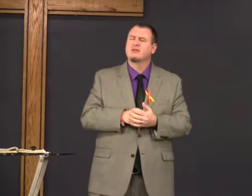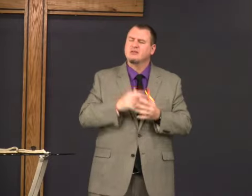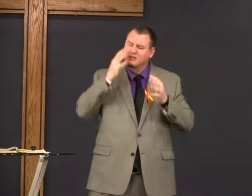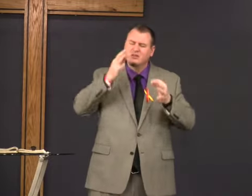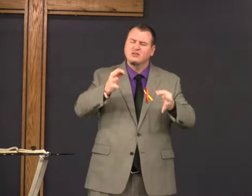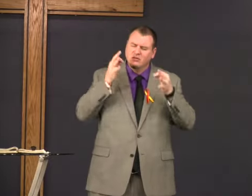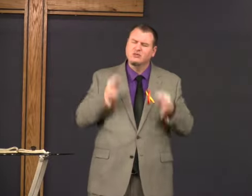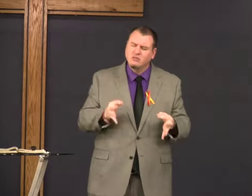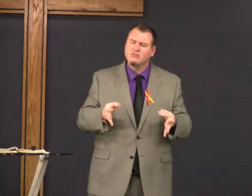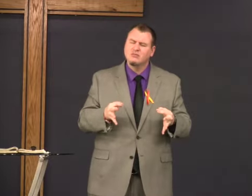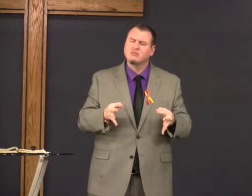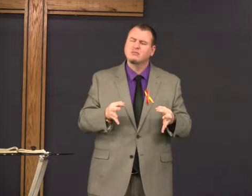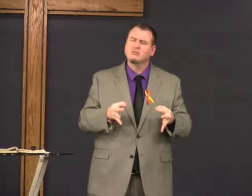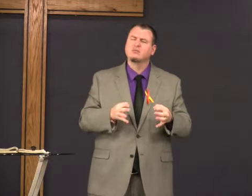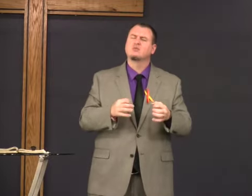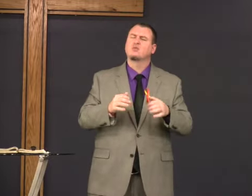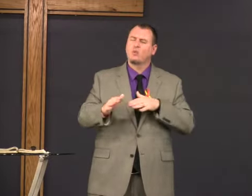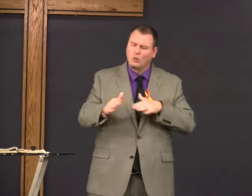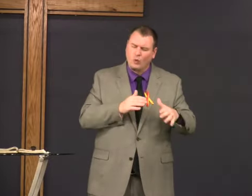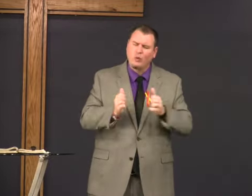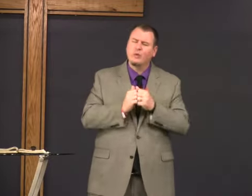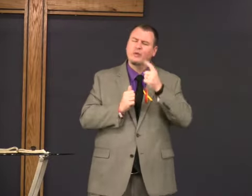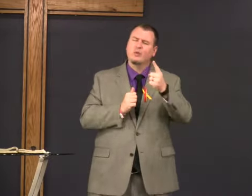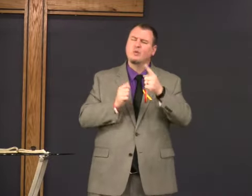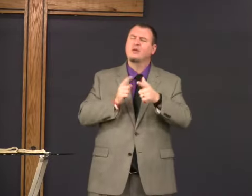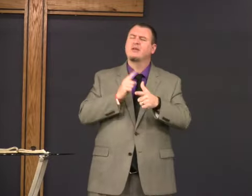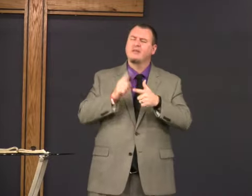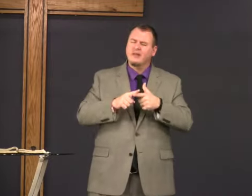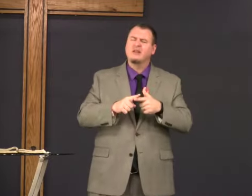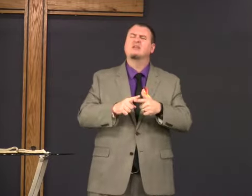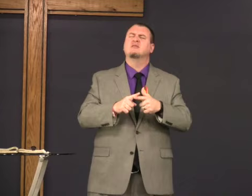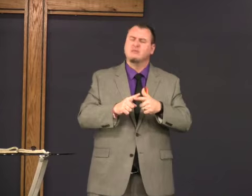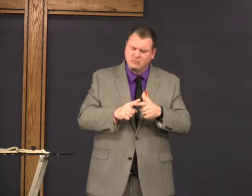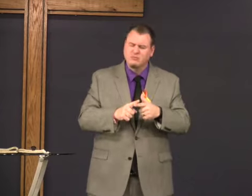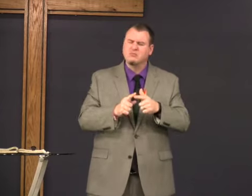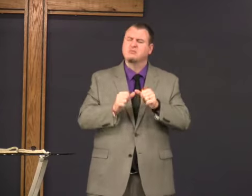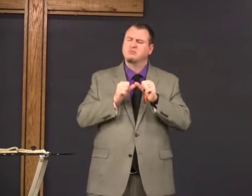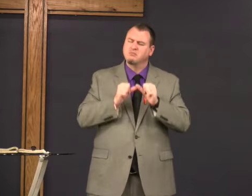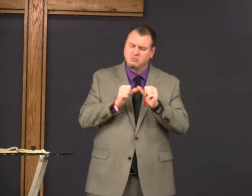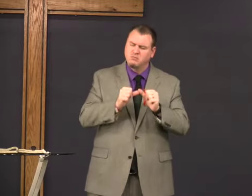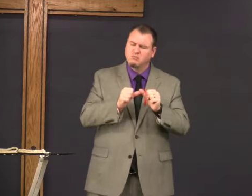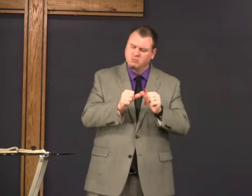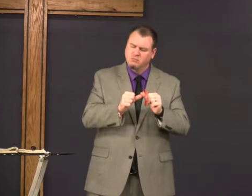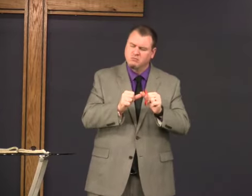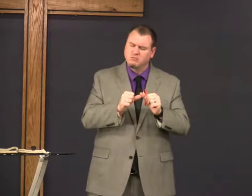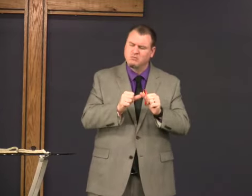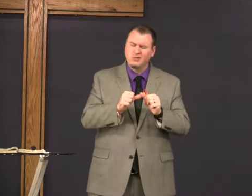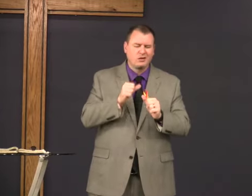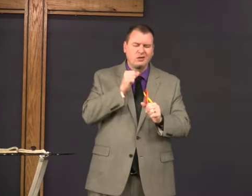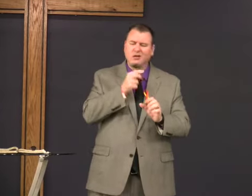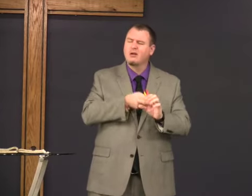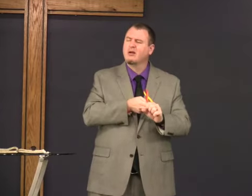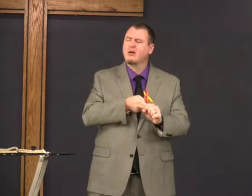Give us strength to stand, to be committed, to decide to walk with you and to